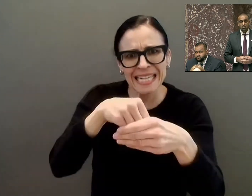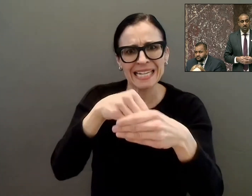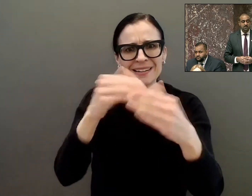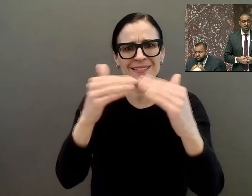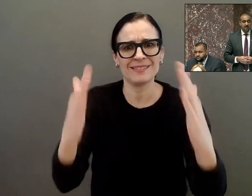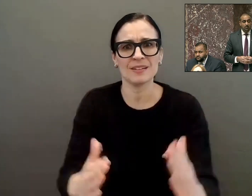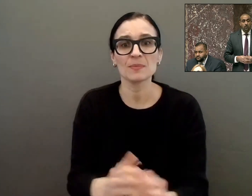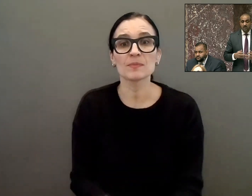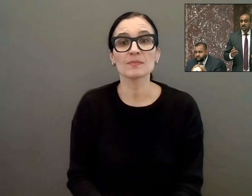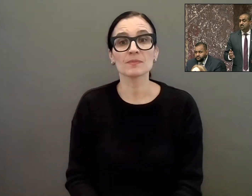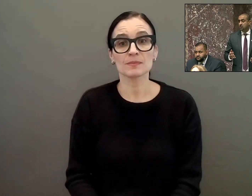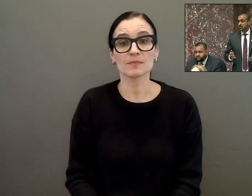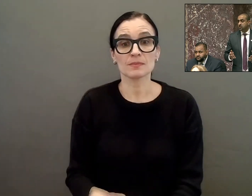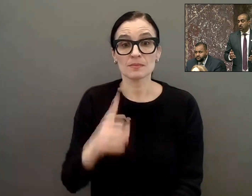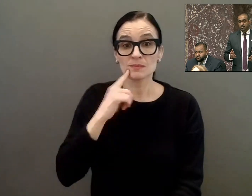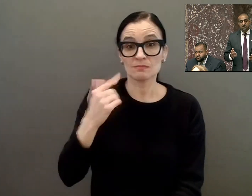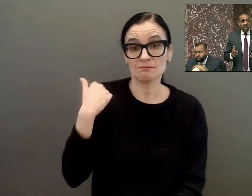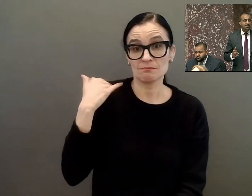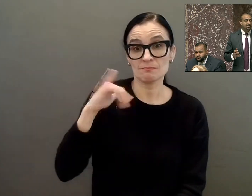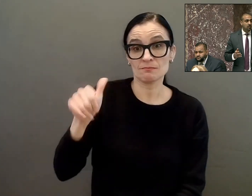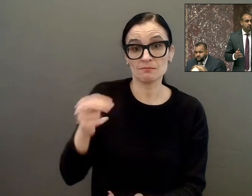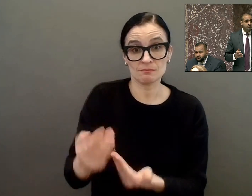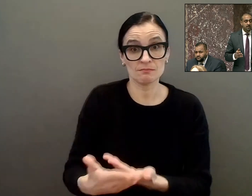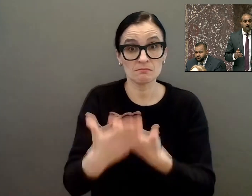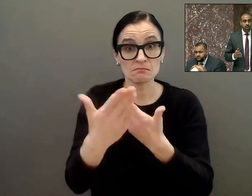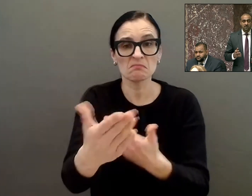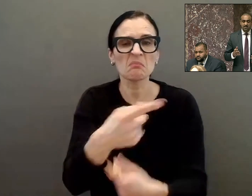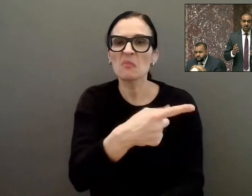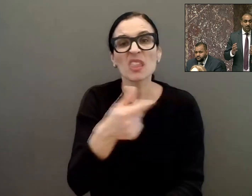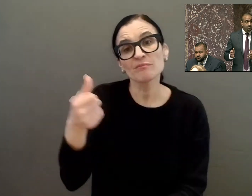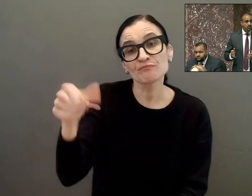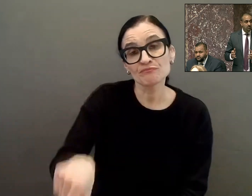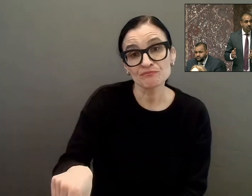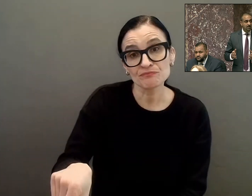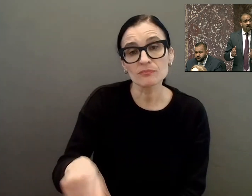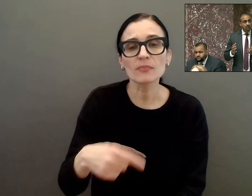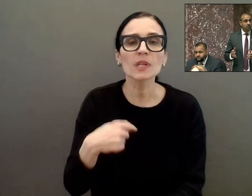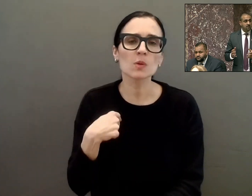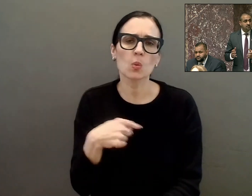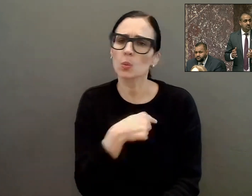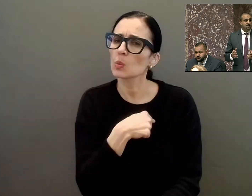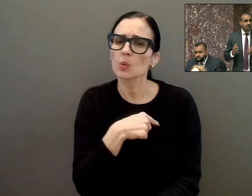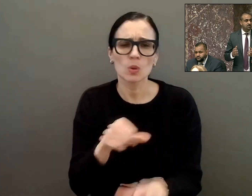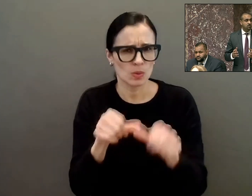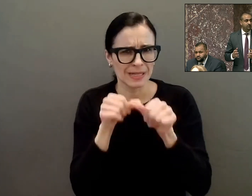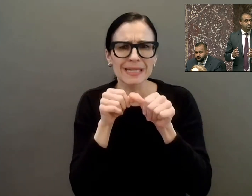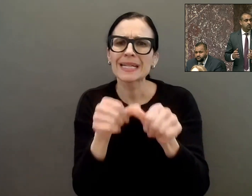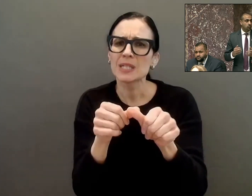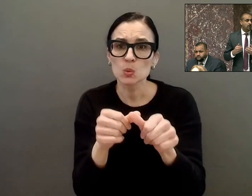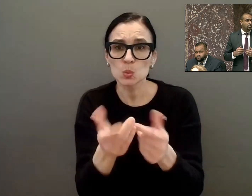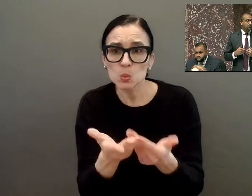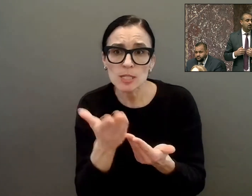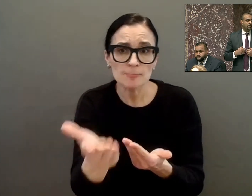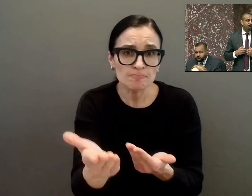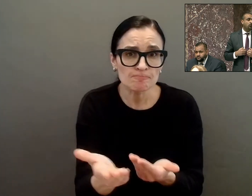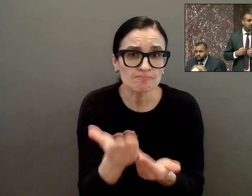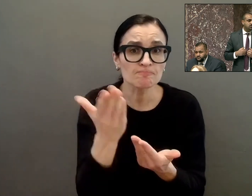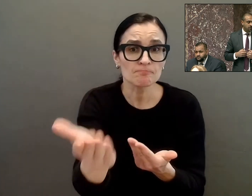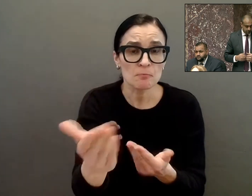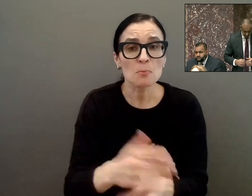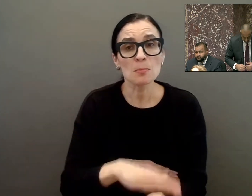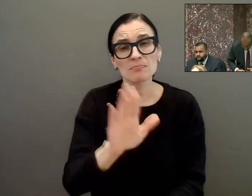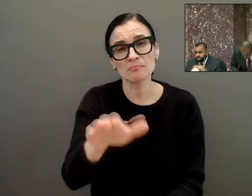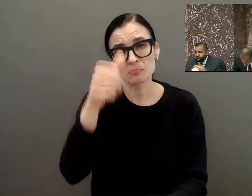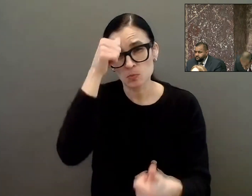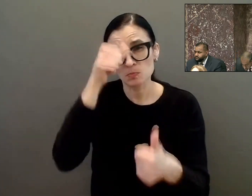those supports. But we're going to continue to reach out because in the end of the day, Honourable Speaker, it's the people in the communities that need the service who we are focused